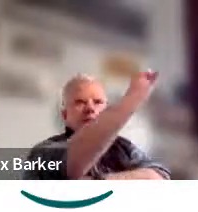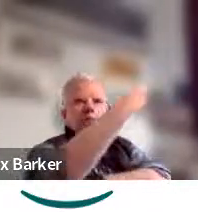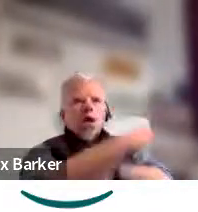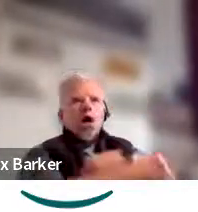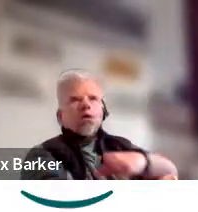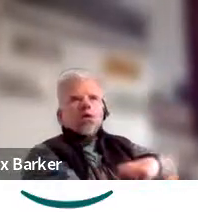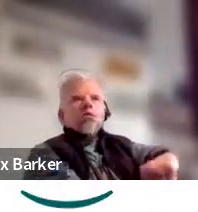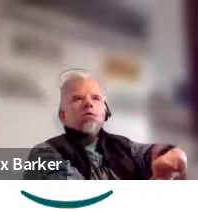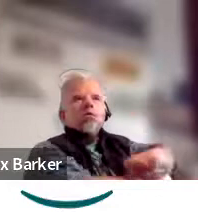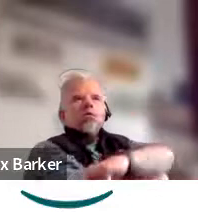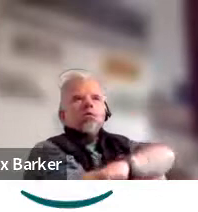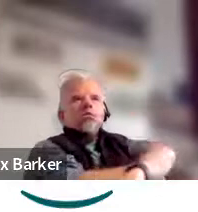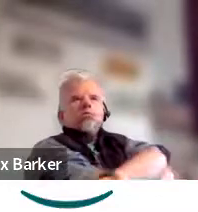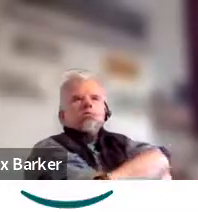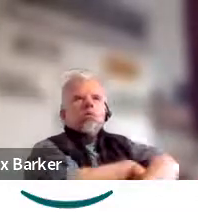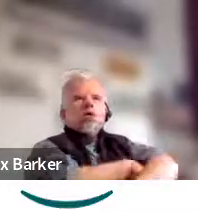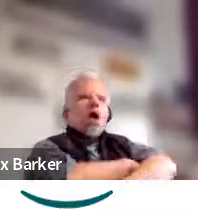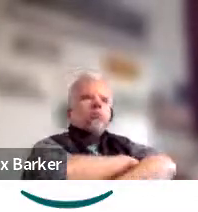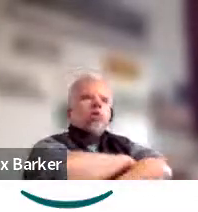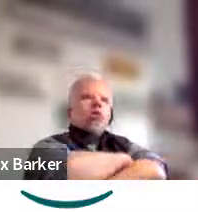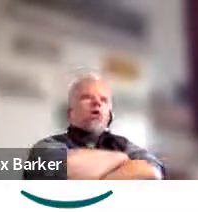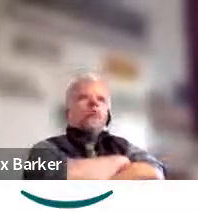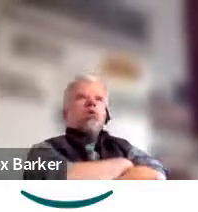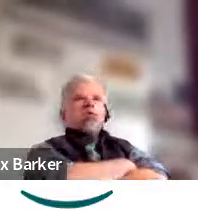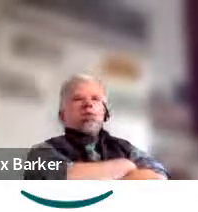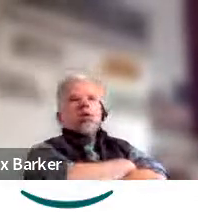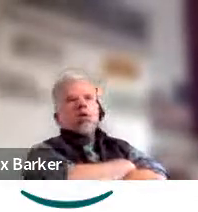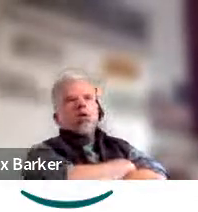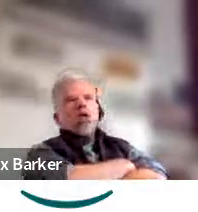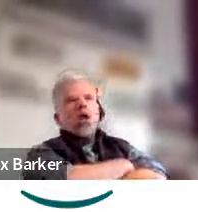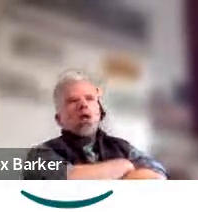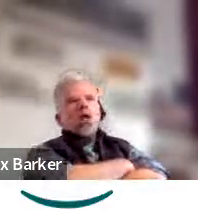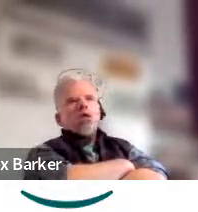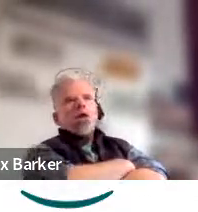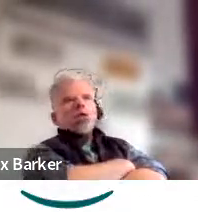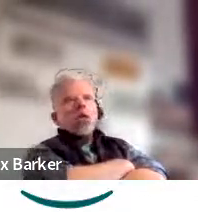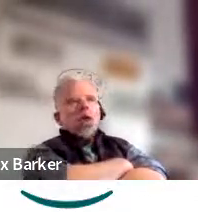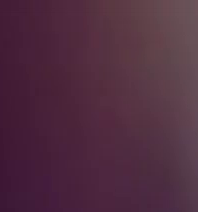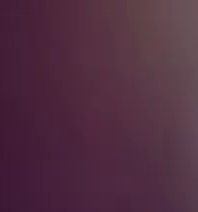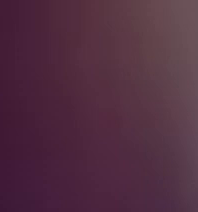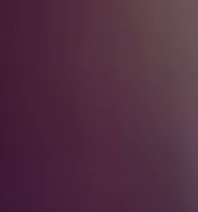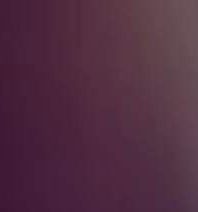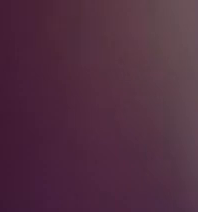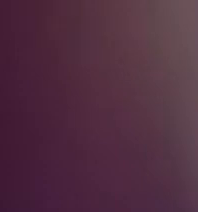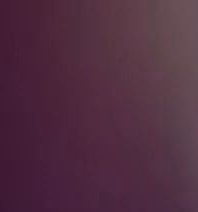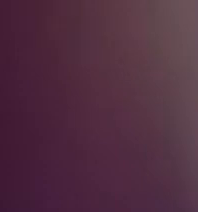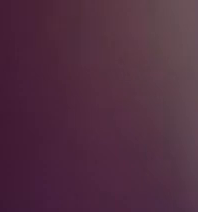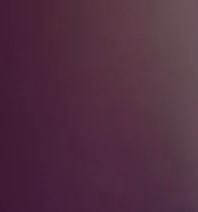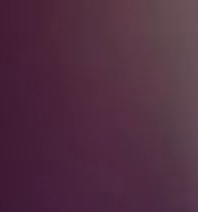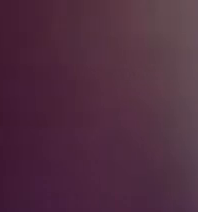I knew that I could put in high quality work. Yeah. and that was a real game